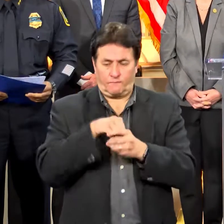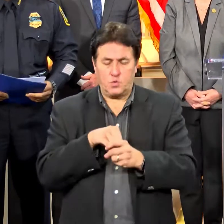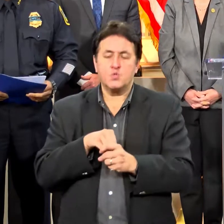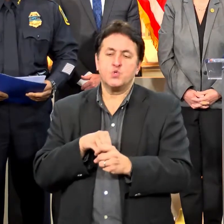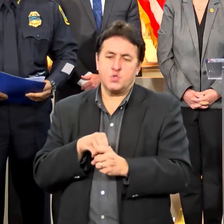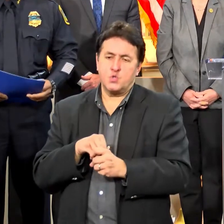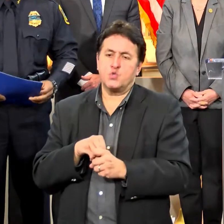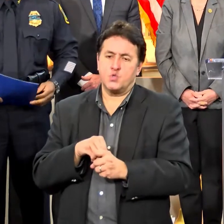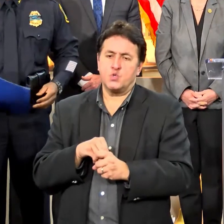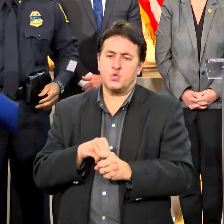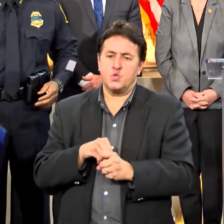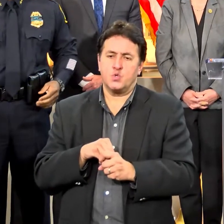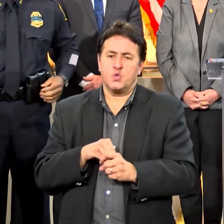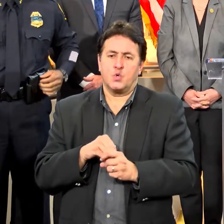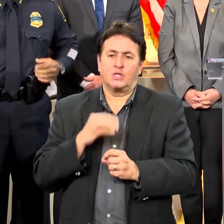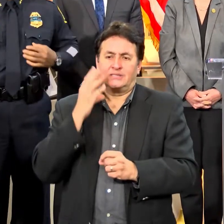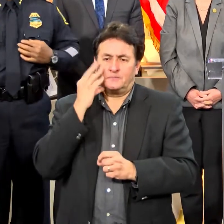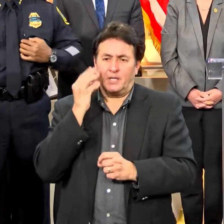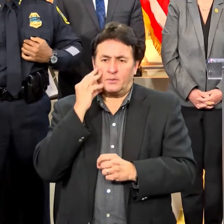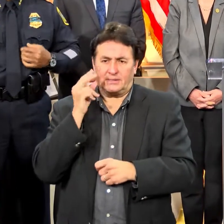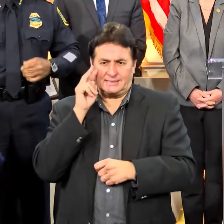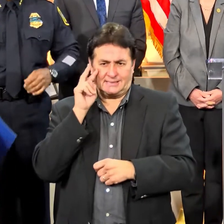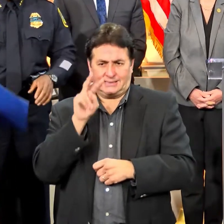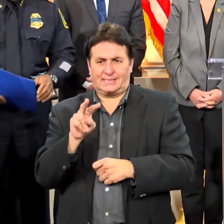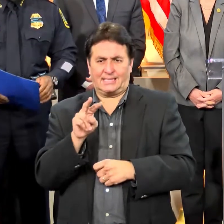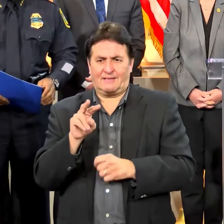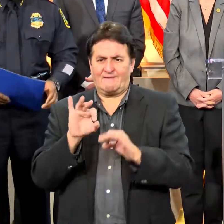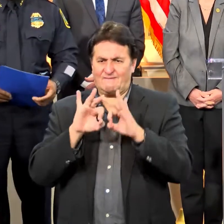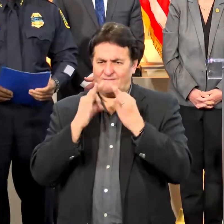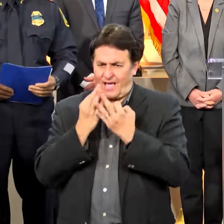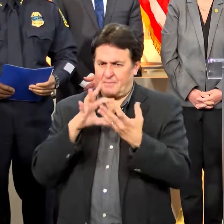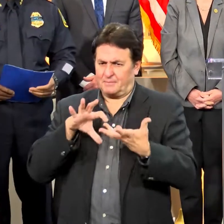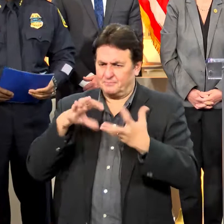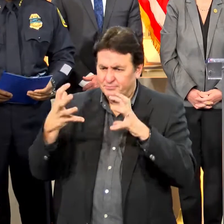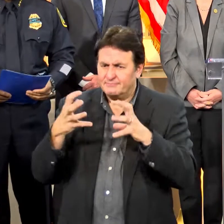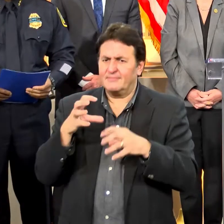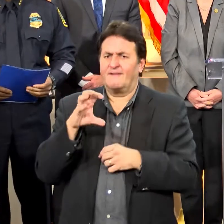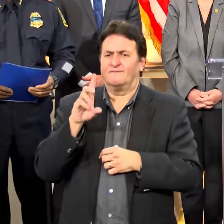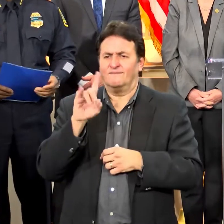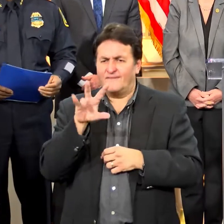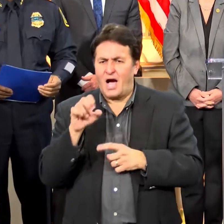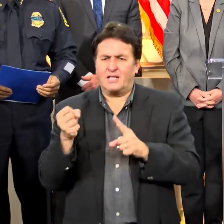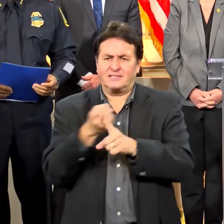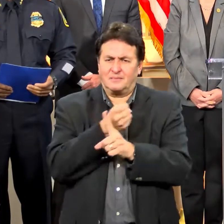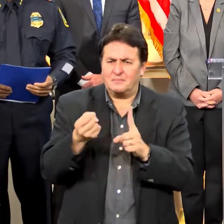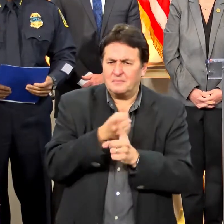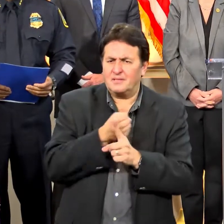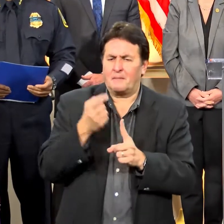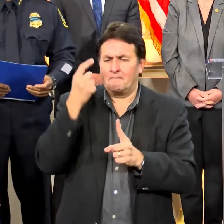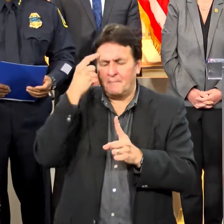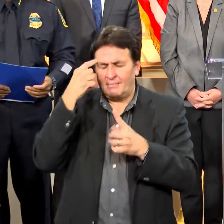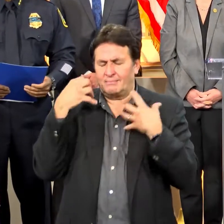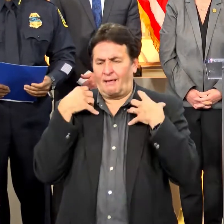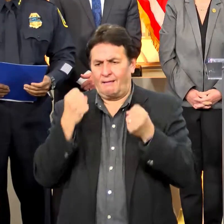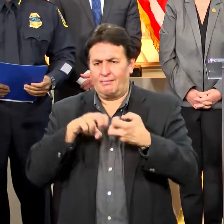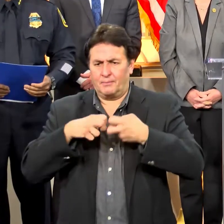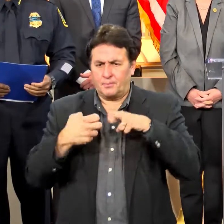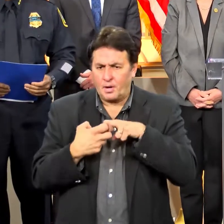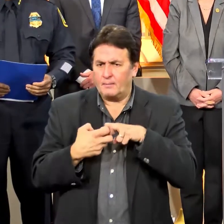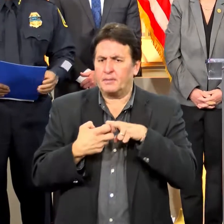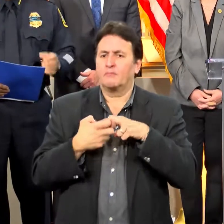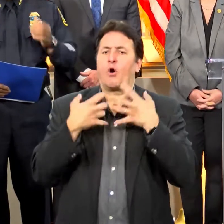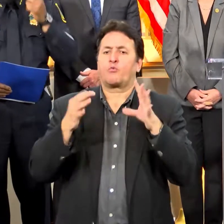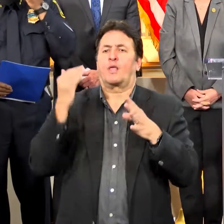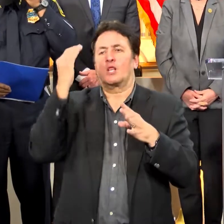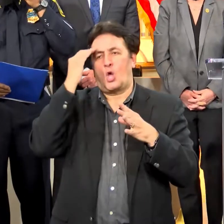those experiencing family violence and mental illness, I am confident that we will reduce violence and emerge as one resilient